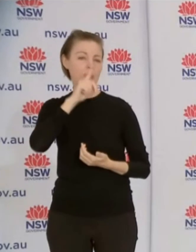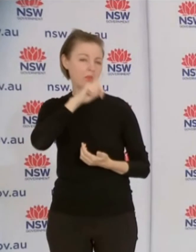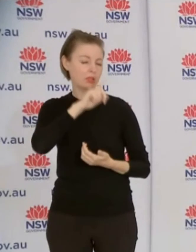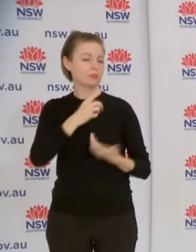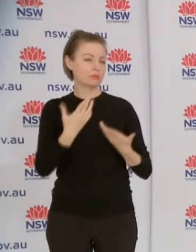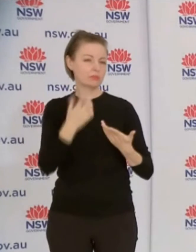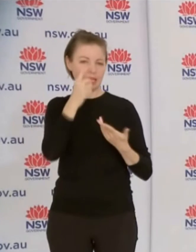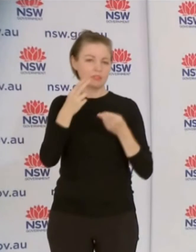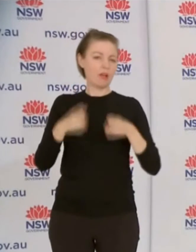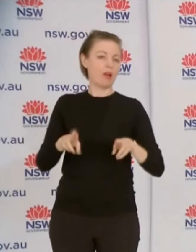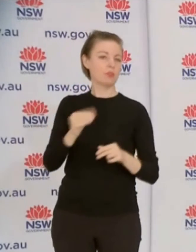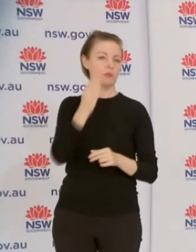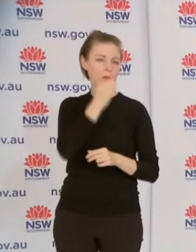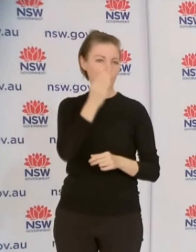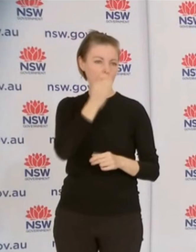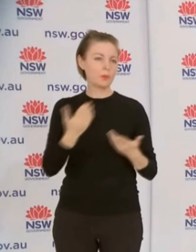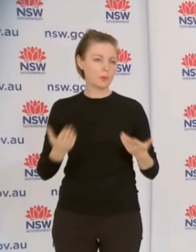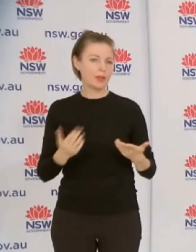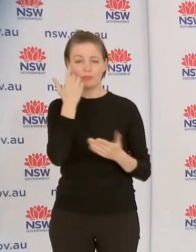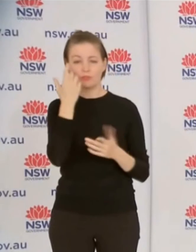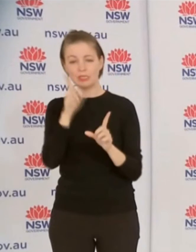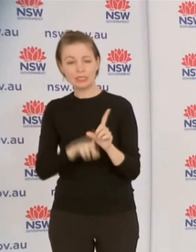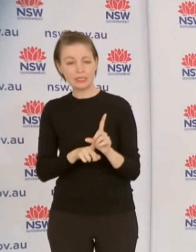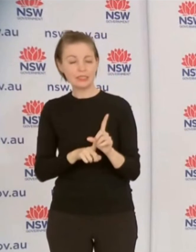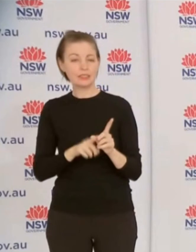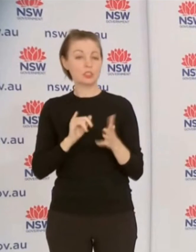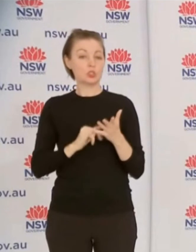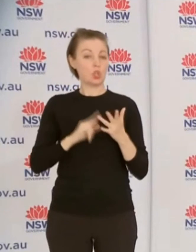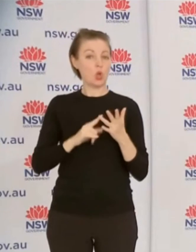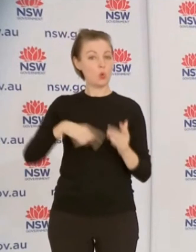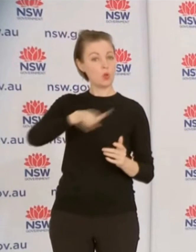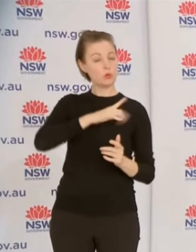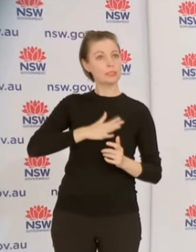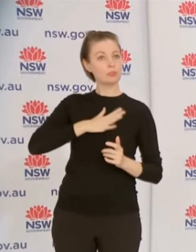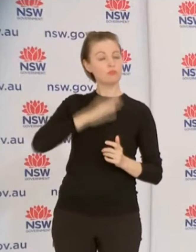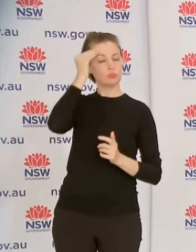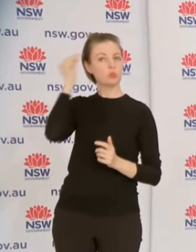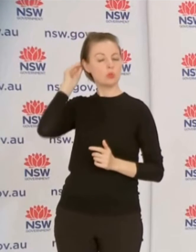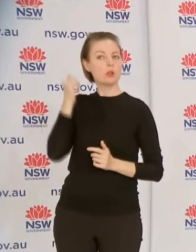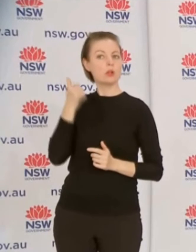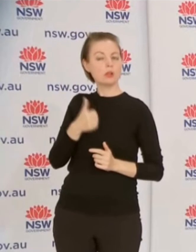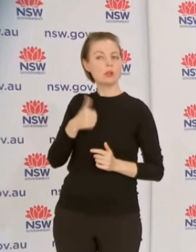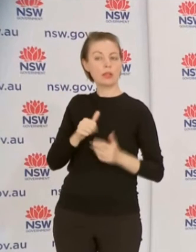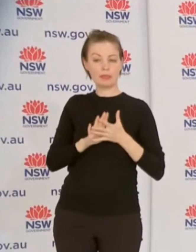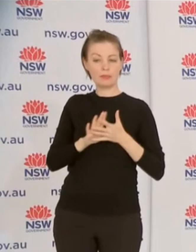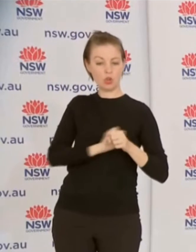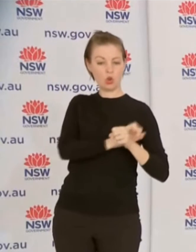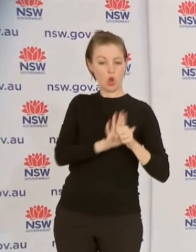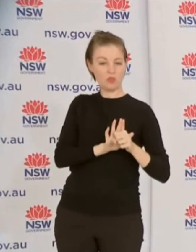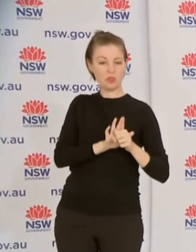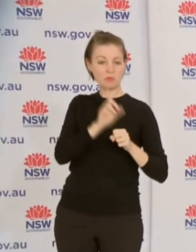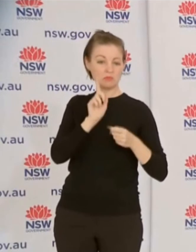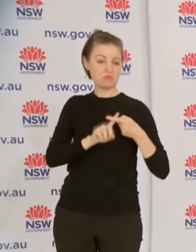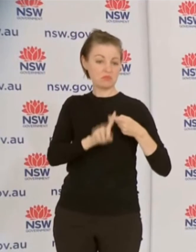is amongst us. And the one positive thing that that comment and those numbers fail to accept is the